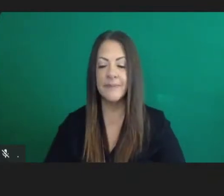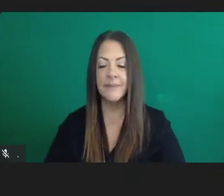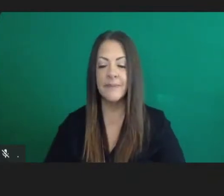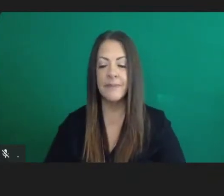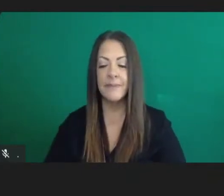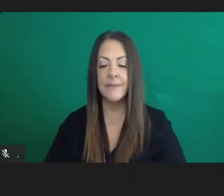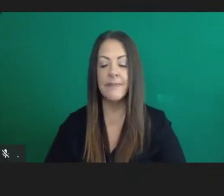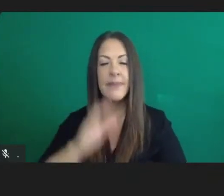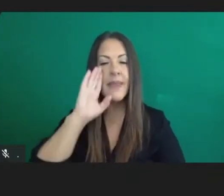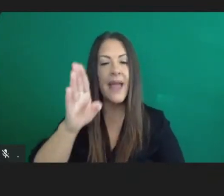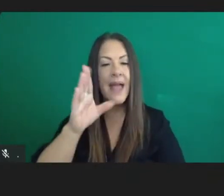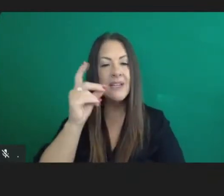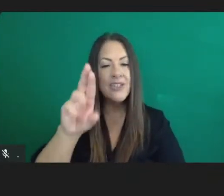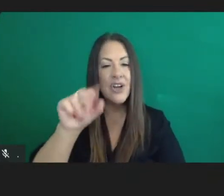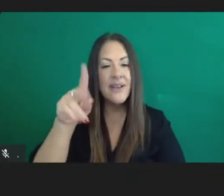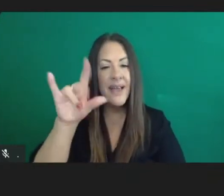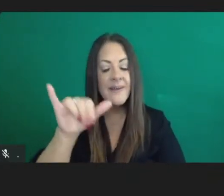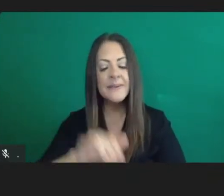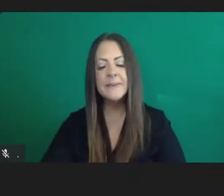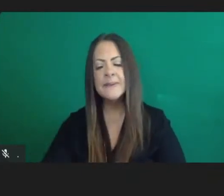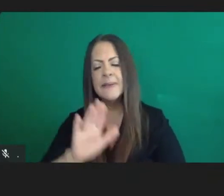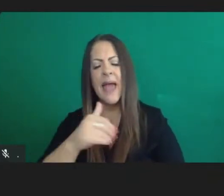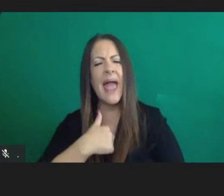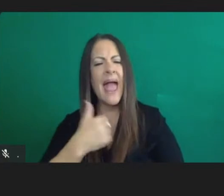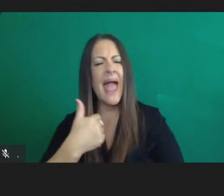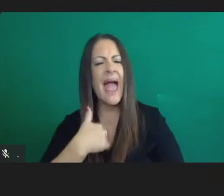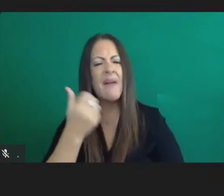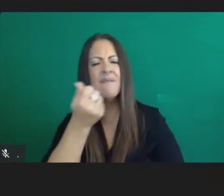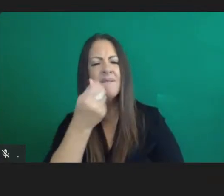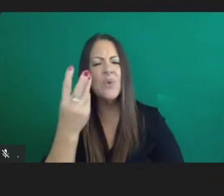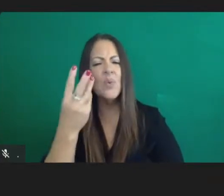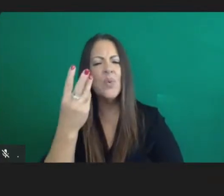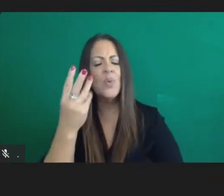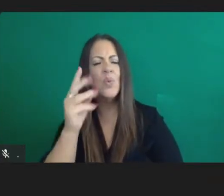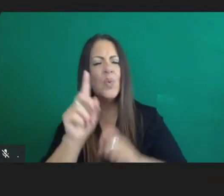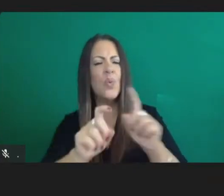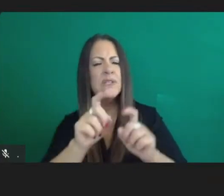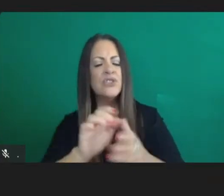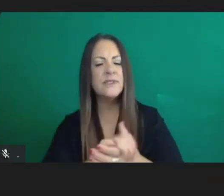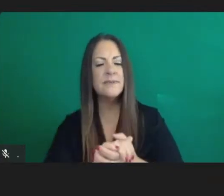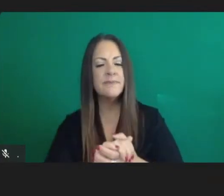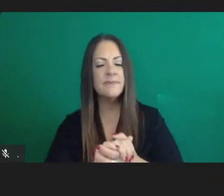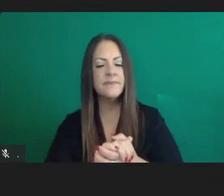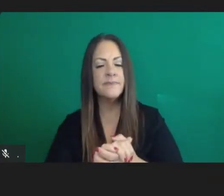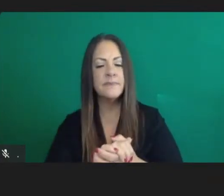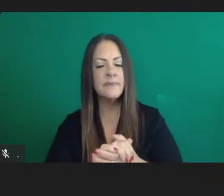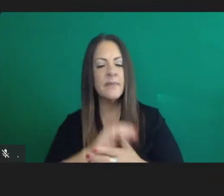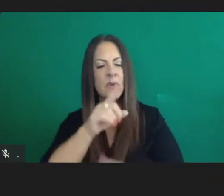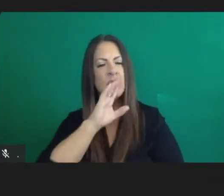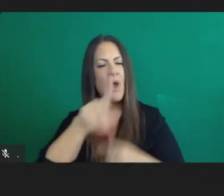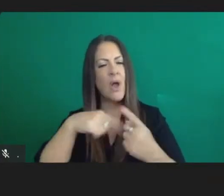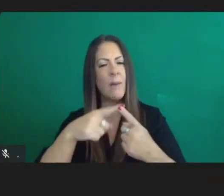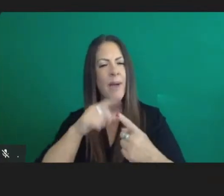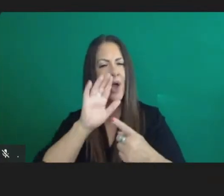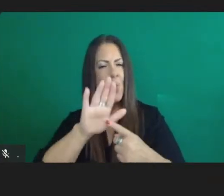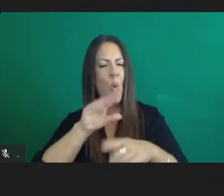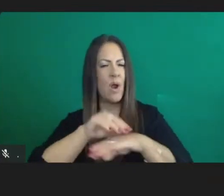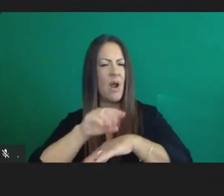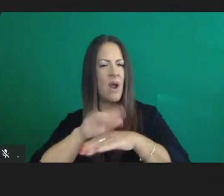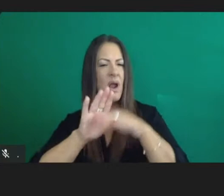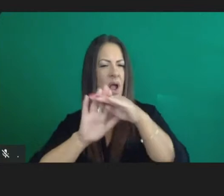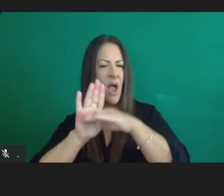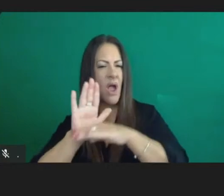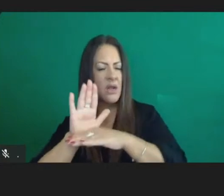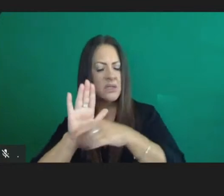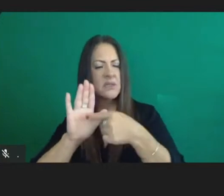Hi, Dr. Ghaly. I have a couple of follow-up questions about the Halloween guidance. First of all, I know you said there's not going to